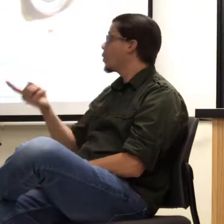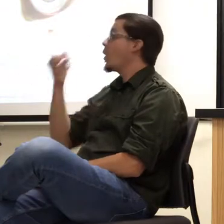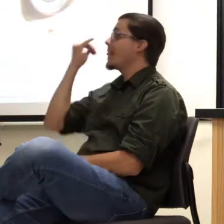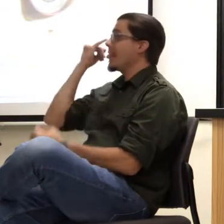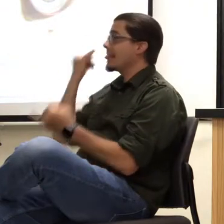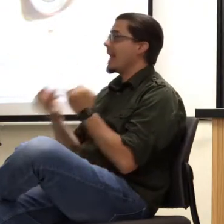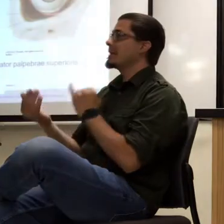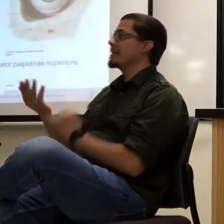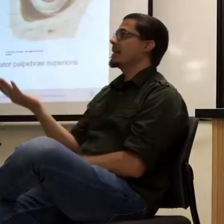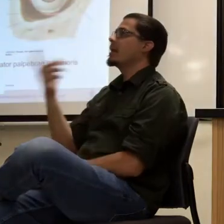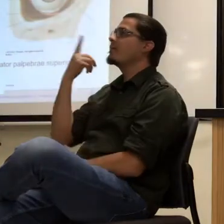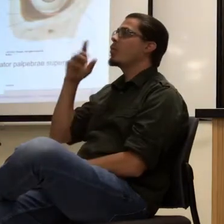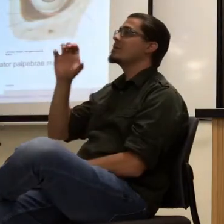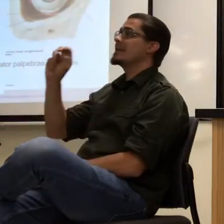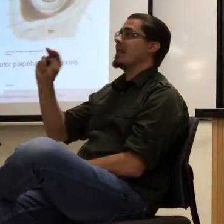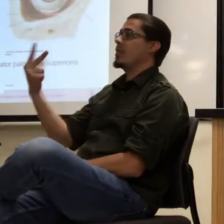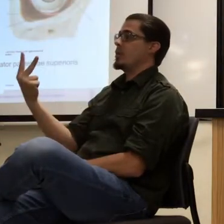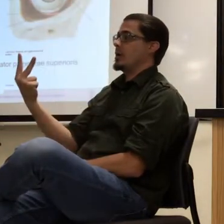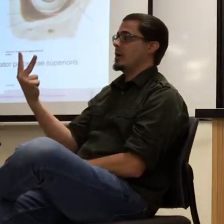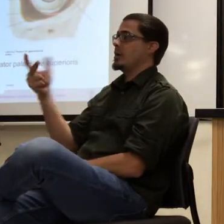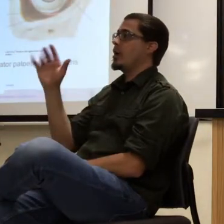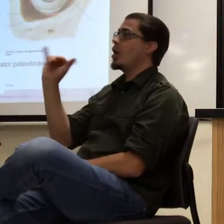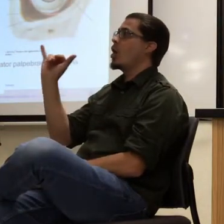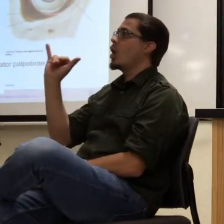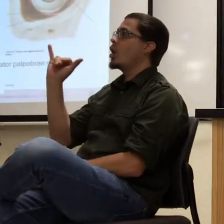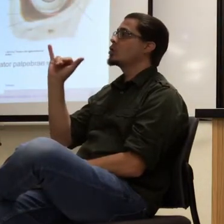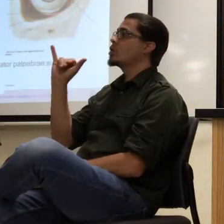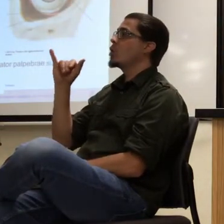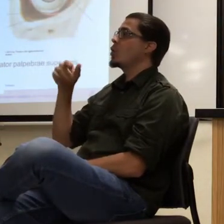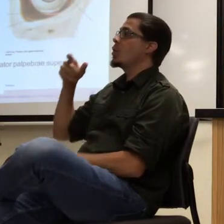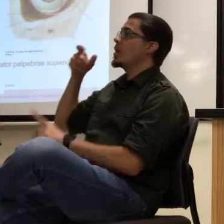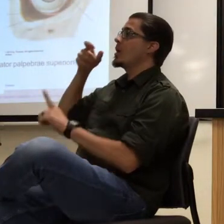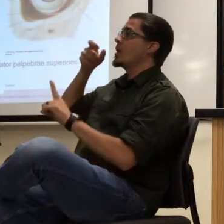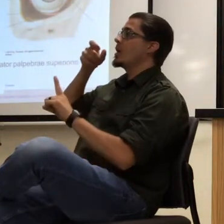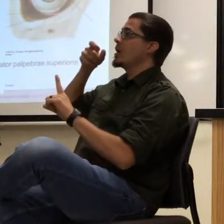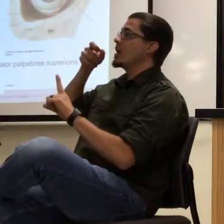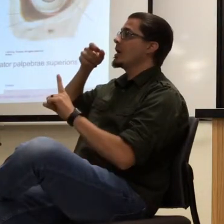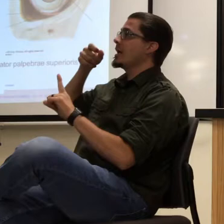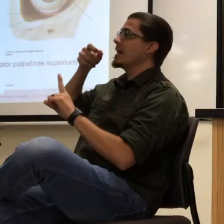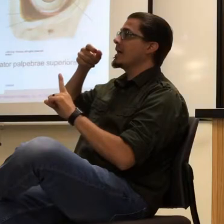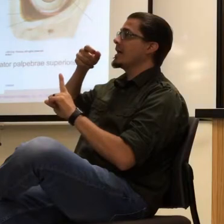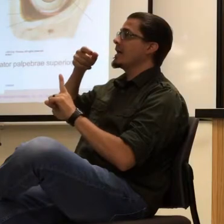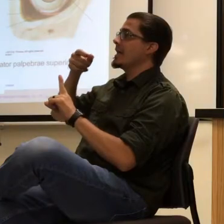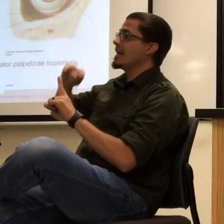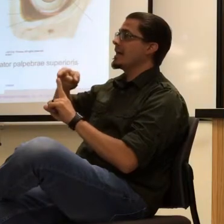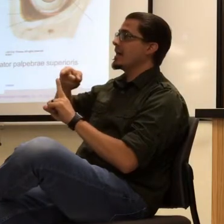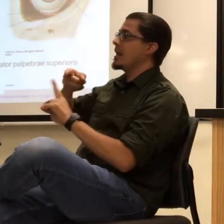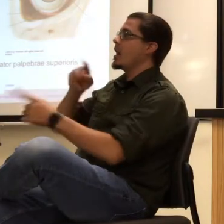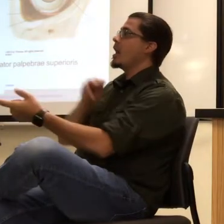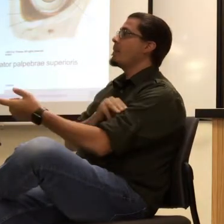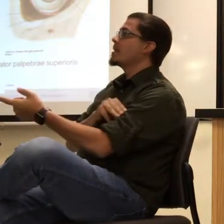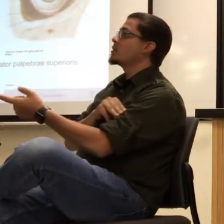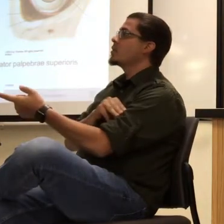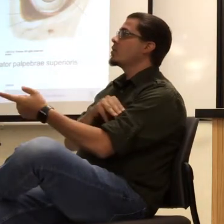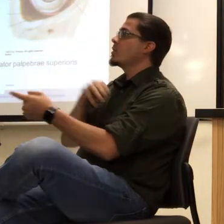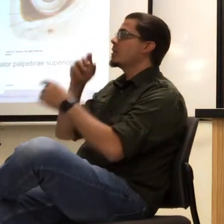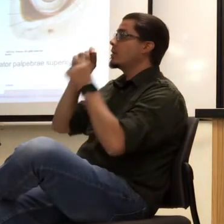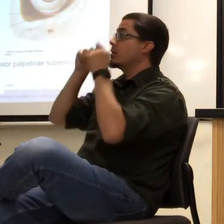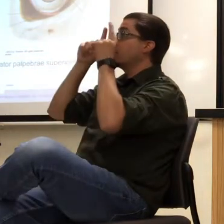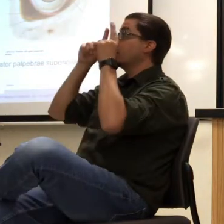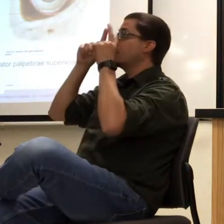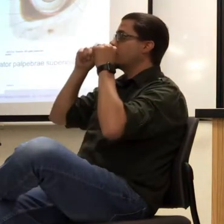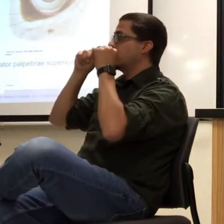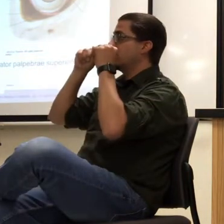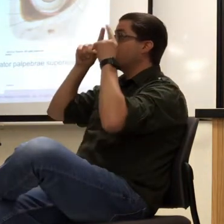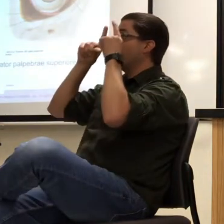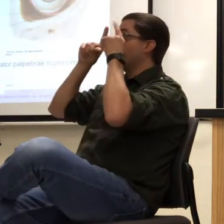thing for cranial nerve 3. It also innervates a muscle that lifts your eyelid to open your eyes.